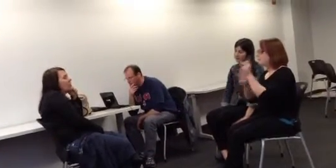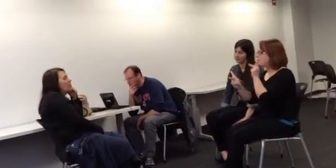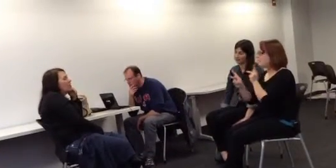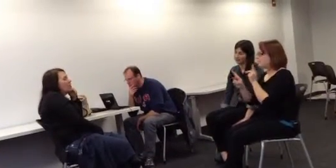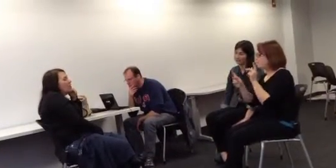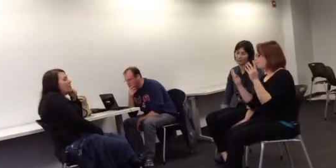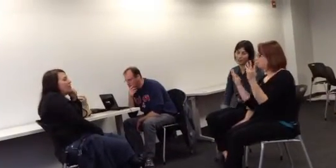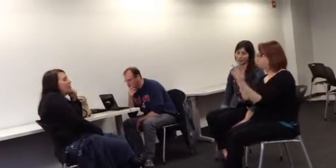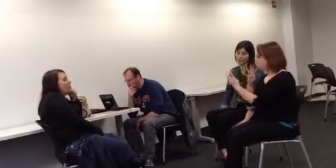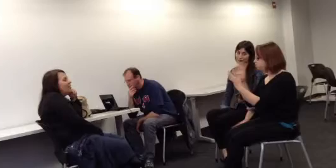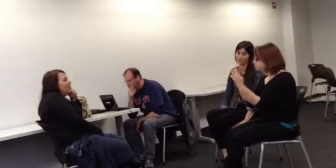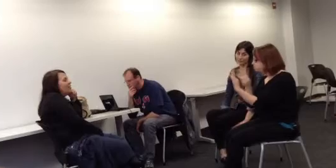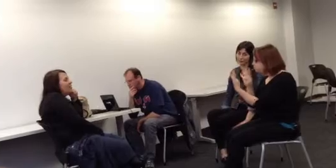I love public transportation.